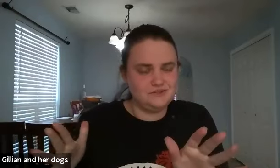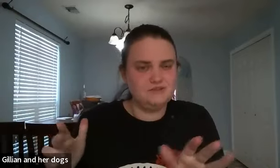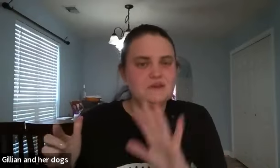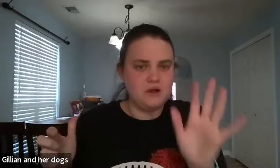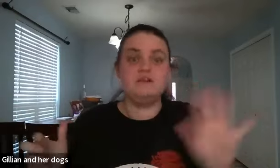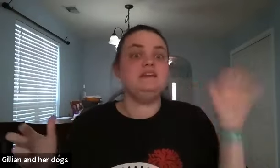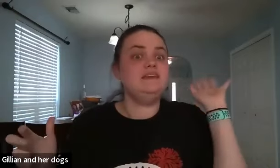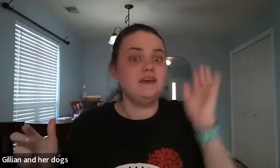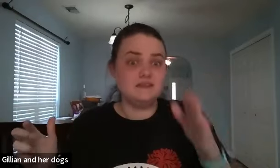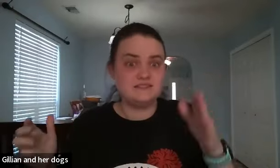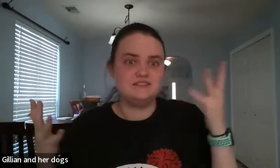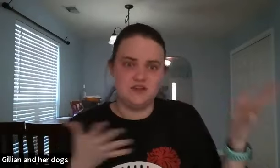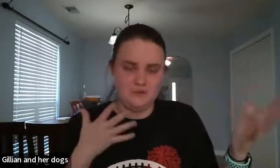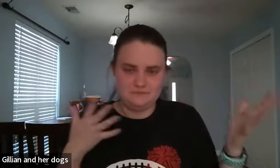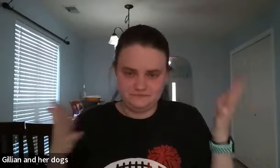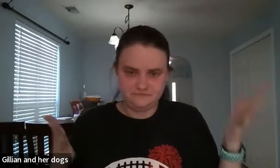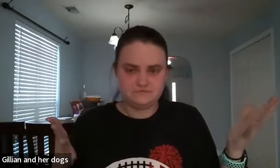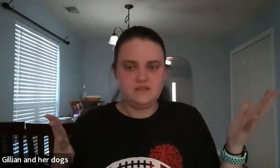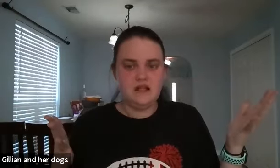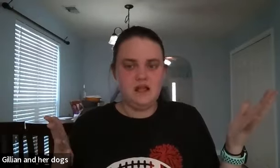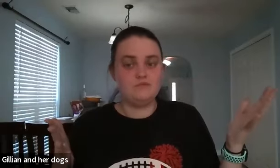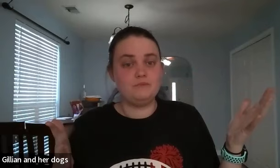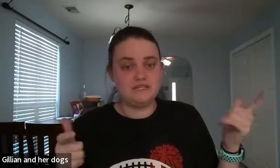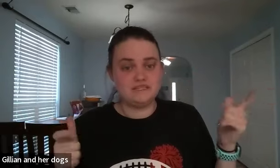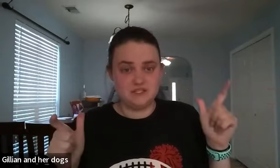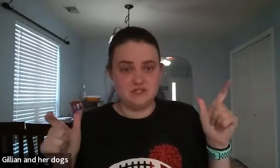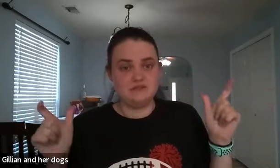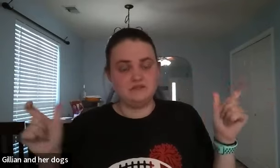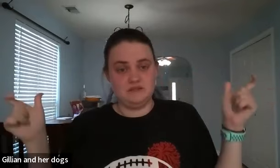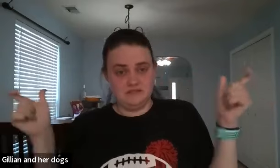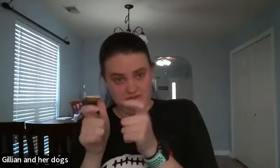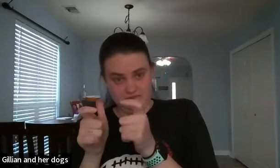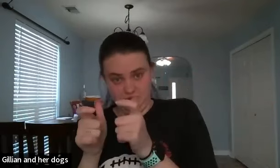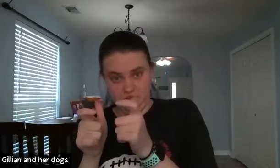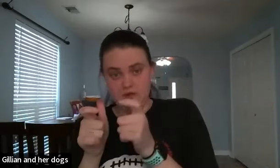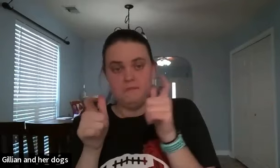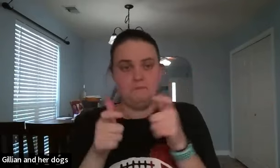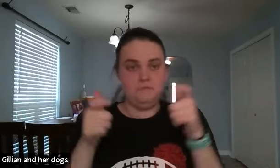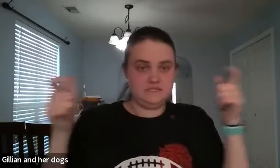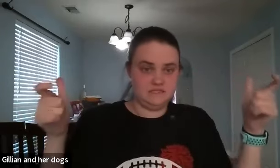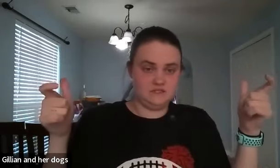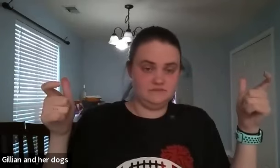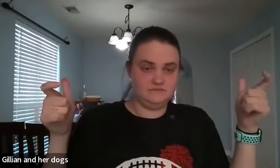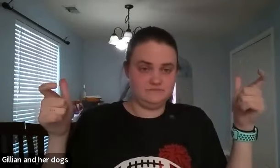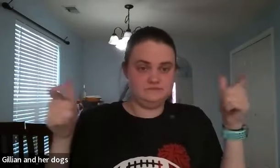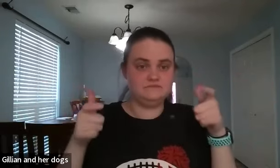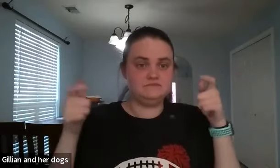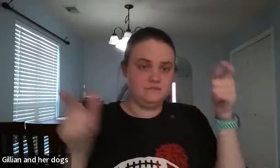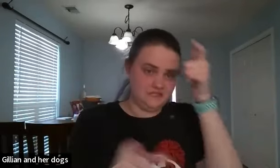you? And they probably like, yes. So for big sister, so this little big sister, big